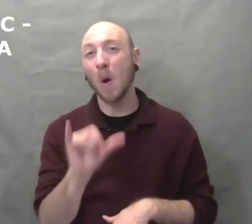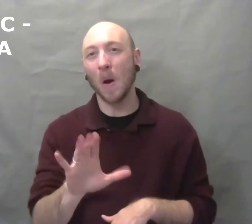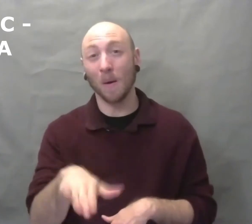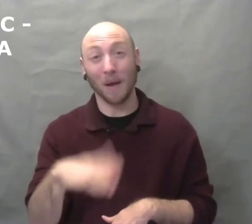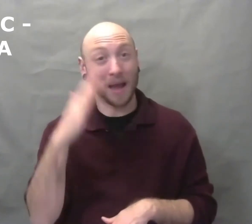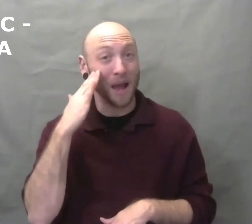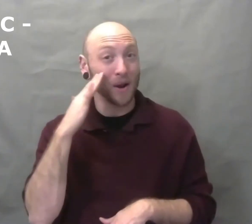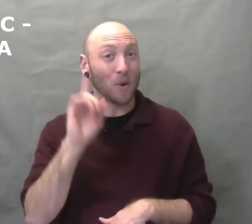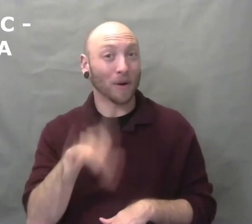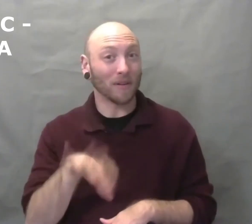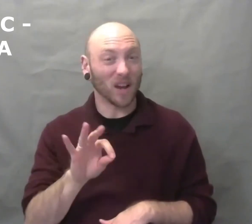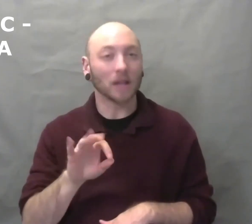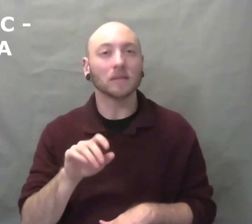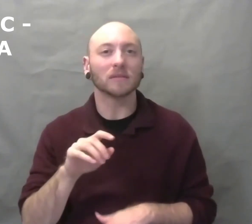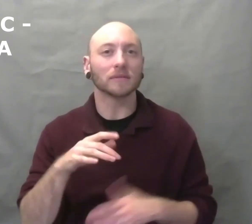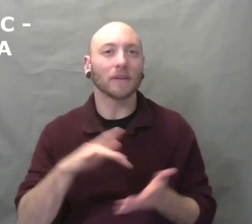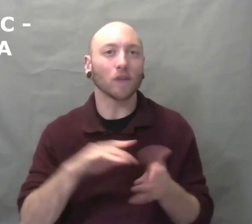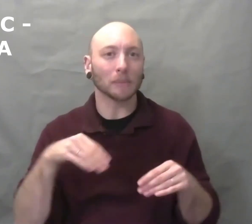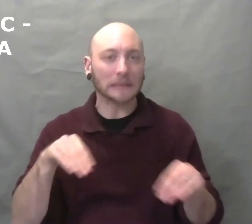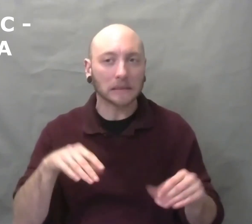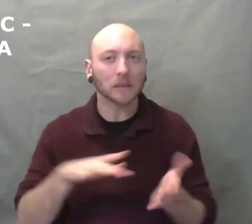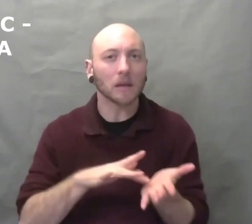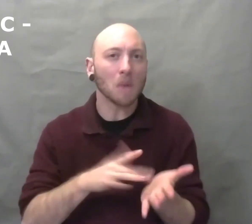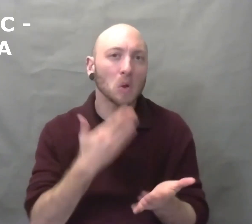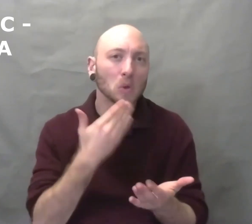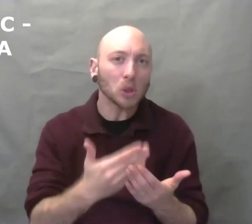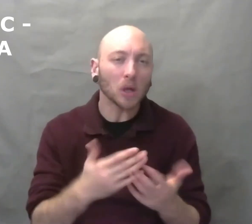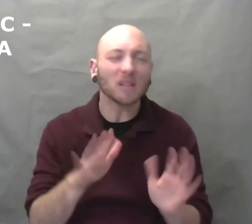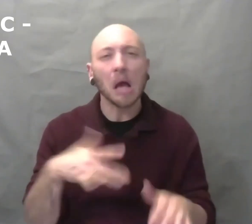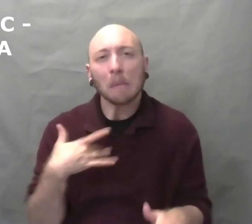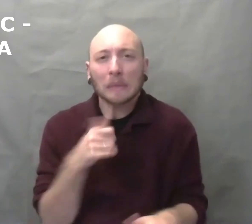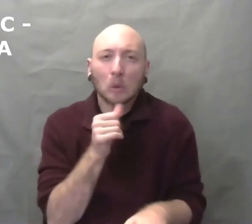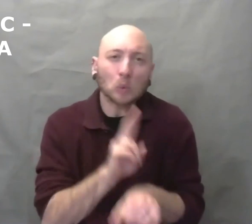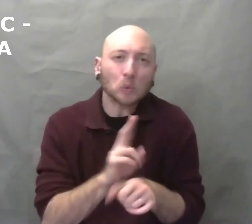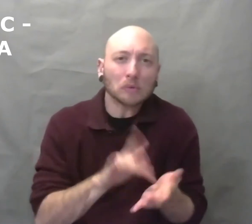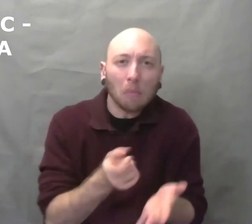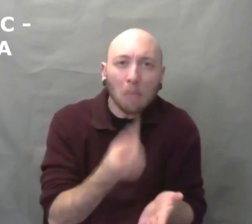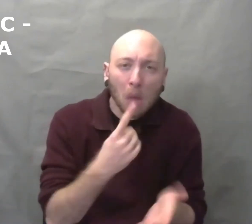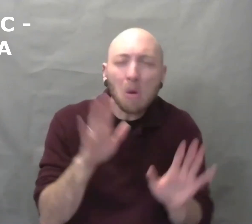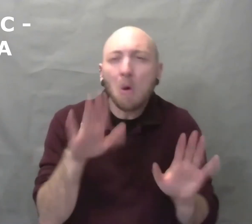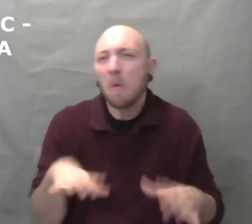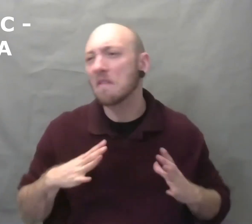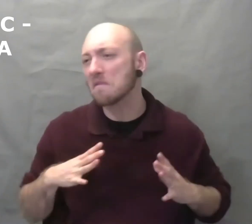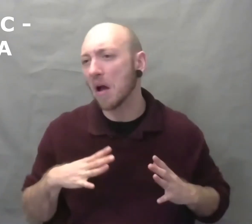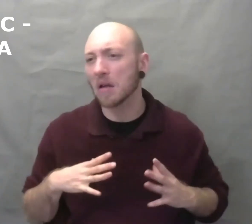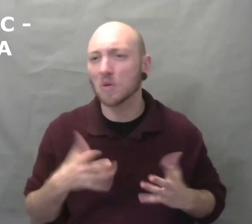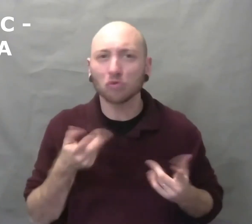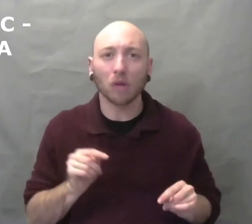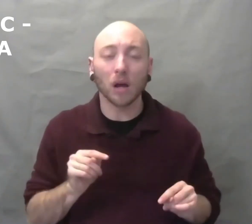get these filled. Pain meds are good, even though I didn't really like popping pills. What the hell? But when those don't work and don't take it